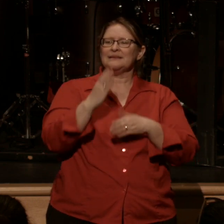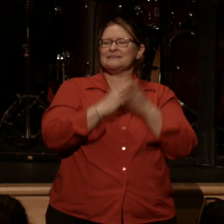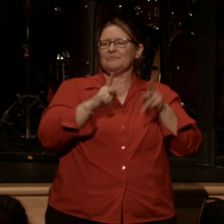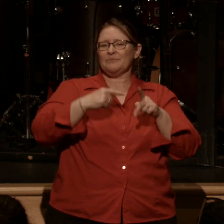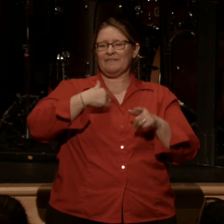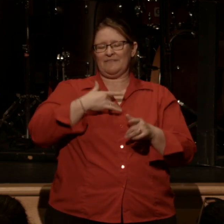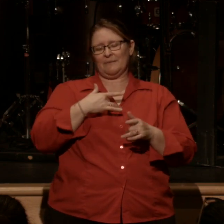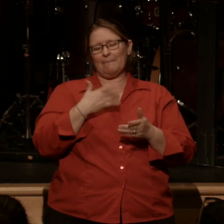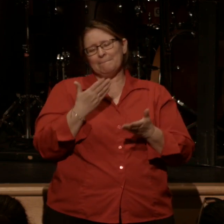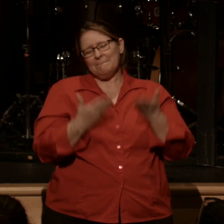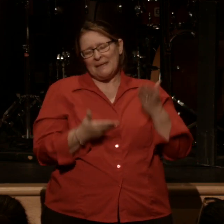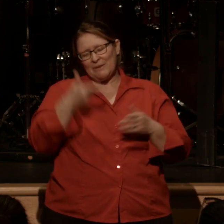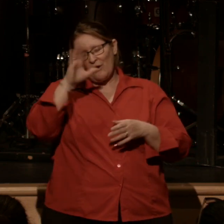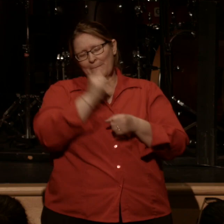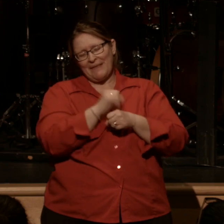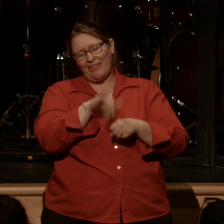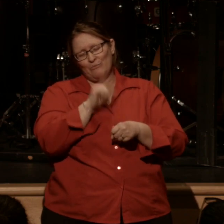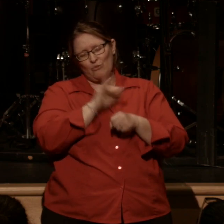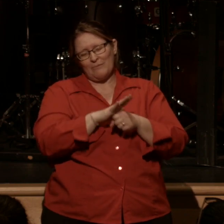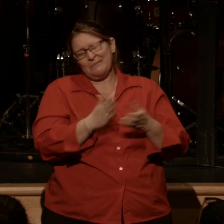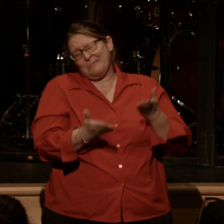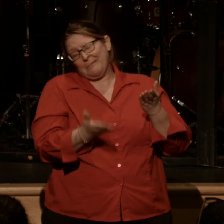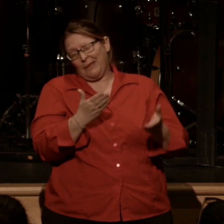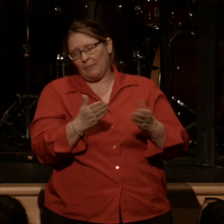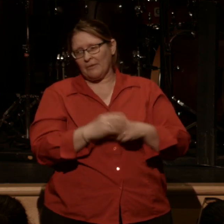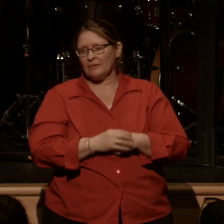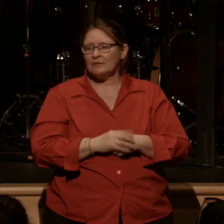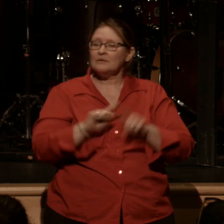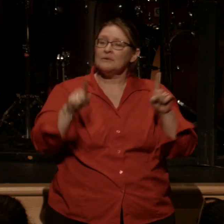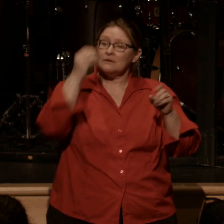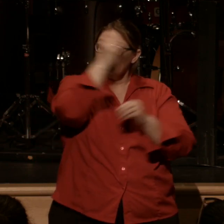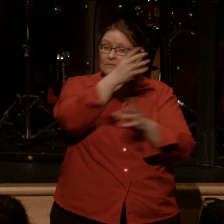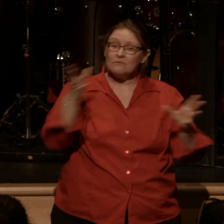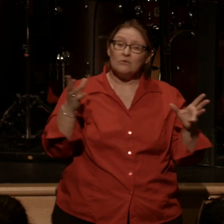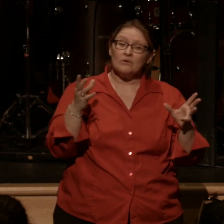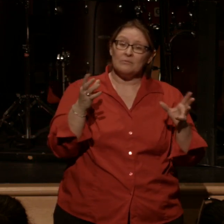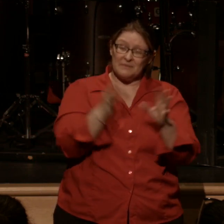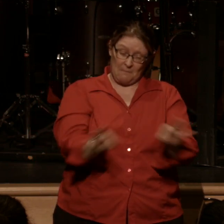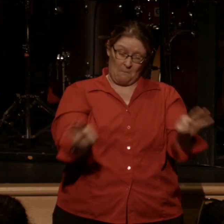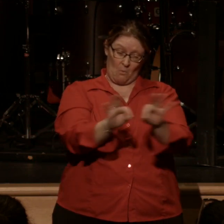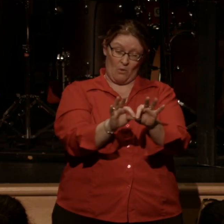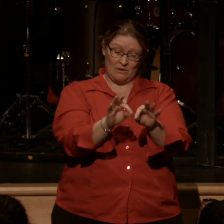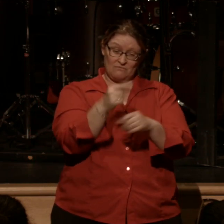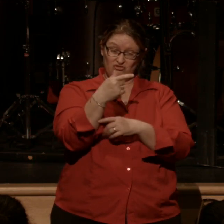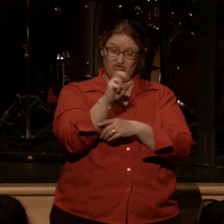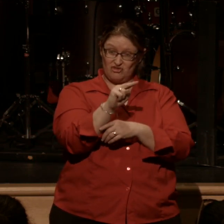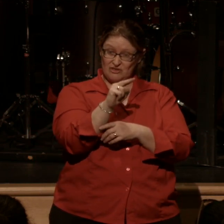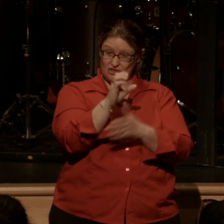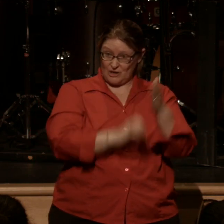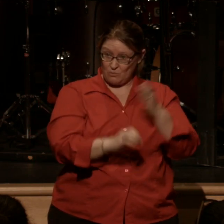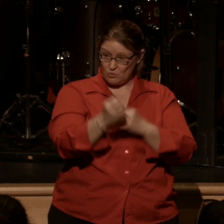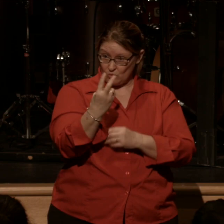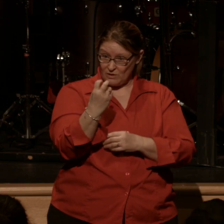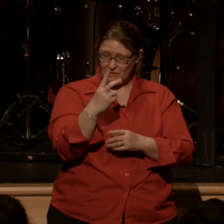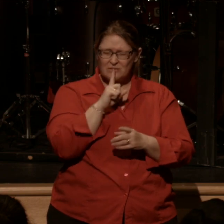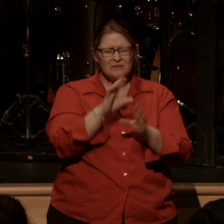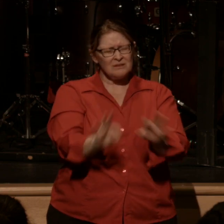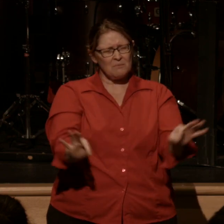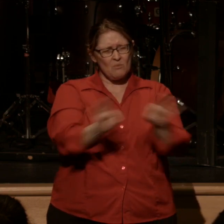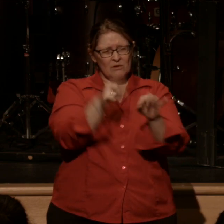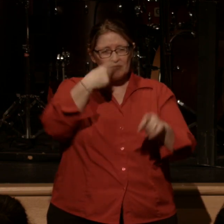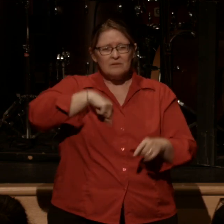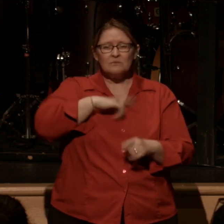maybe made these promises. But church, let me tell you this. The significance of Genesis chapter 12 is so important for